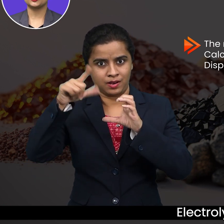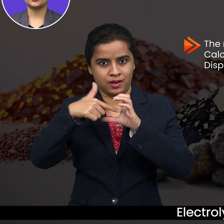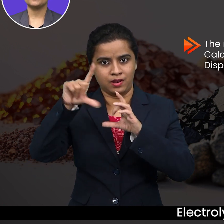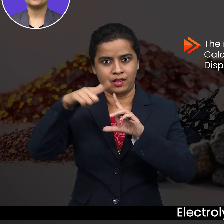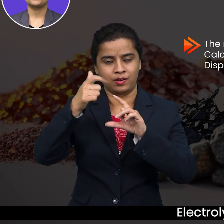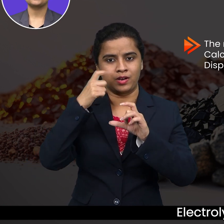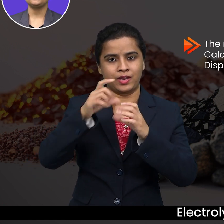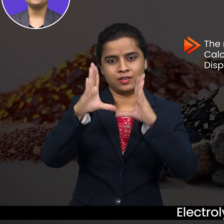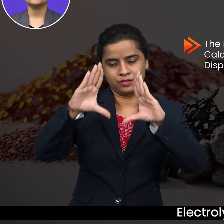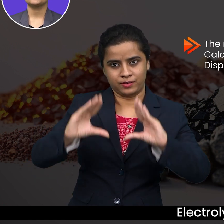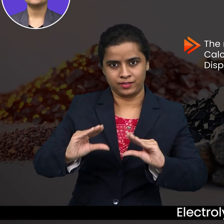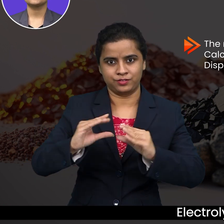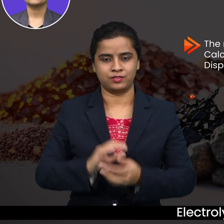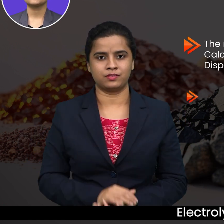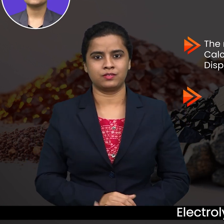electrolytic reduction.